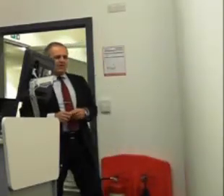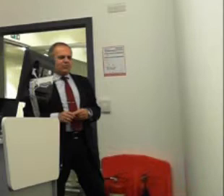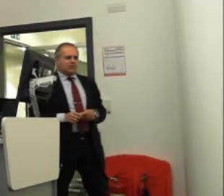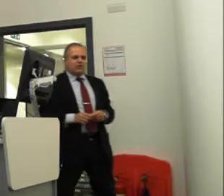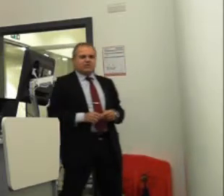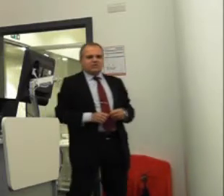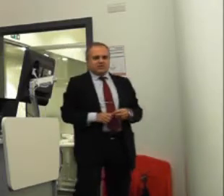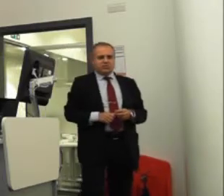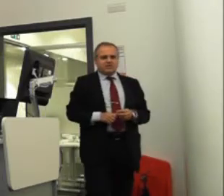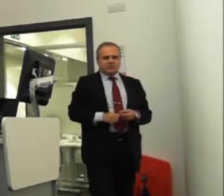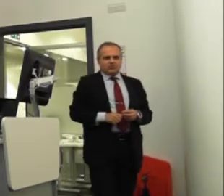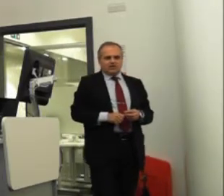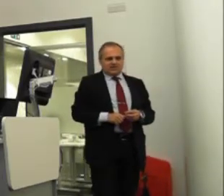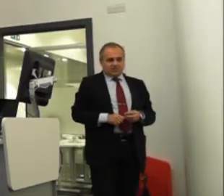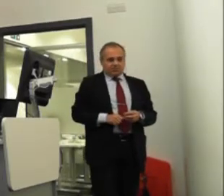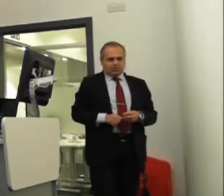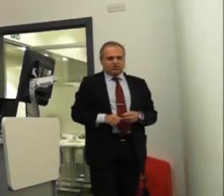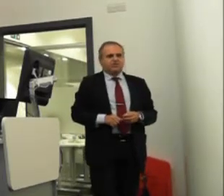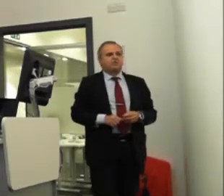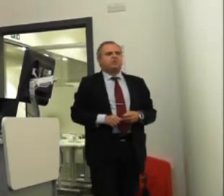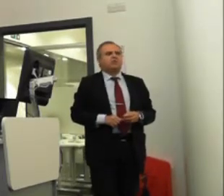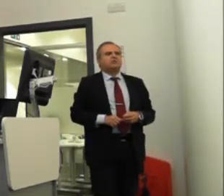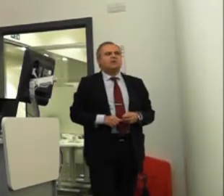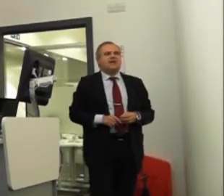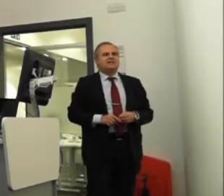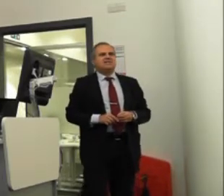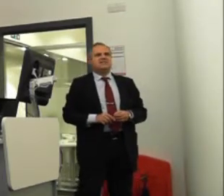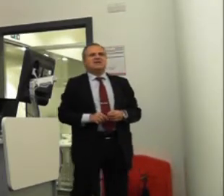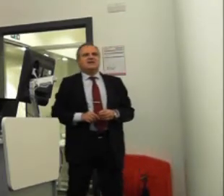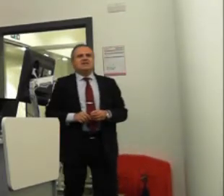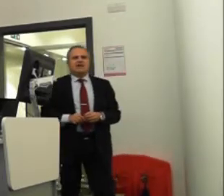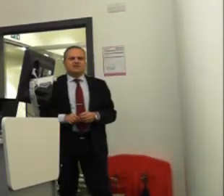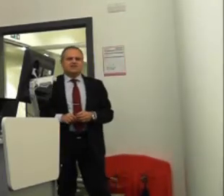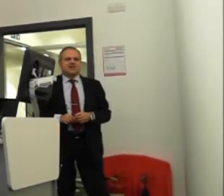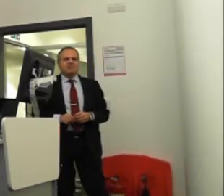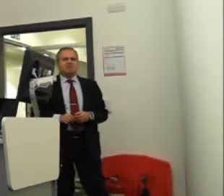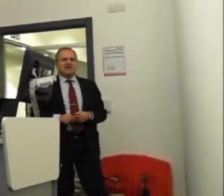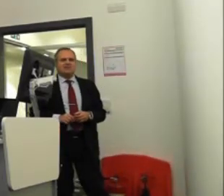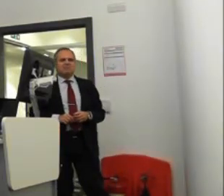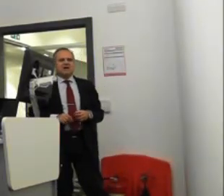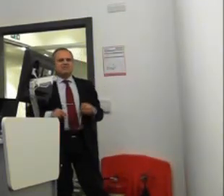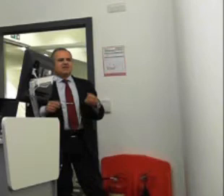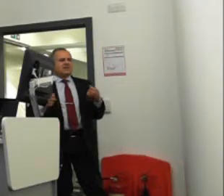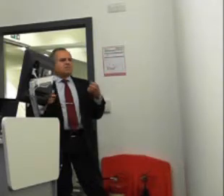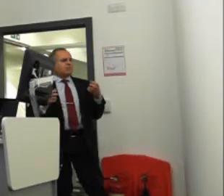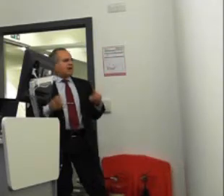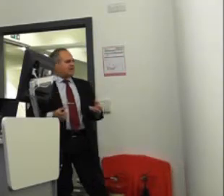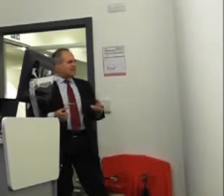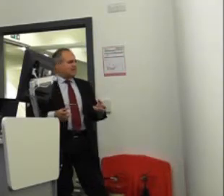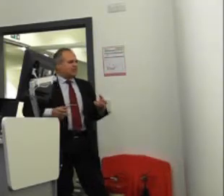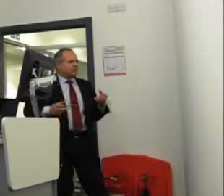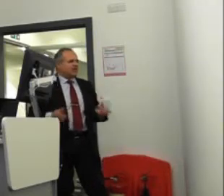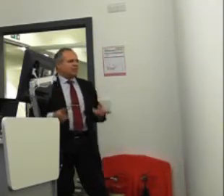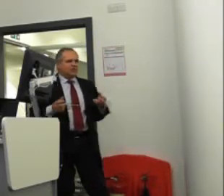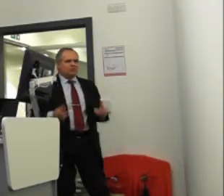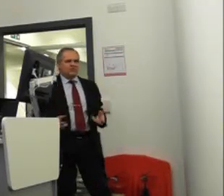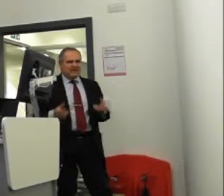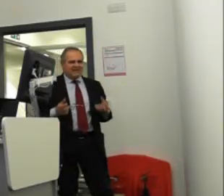it was one of our students who did it as a project the bottom line is yes it can be done but in practice if you really want to sell